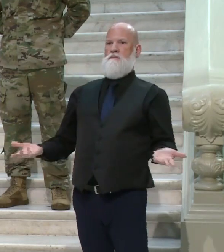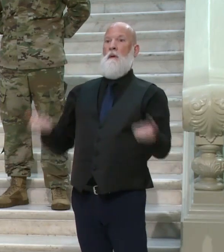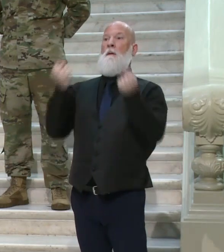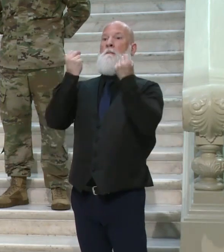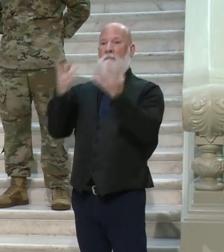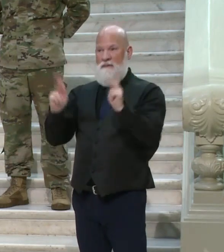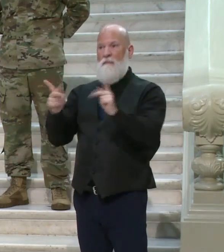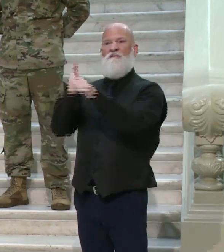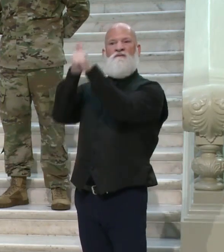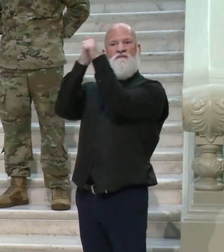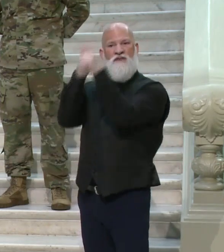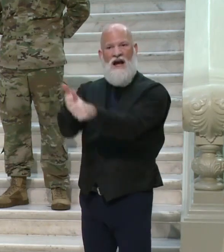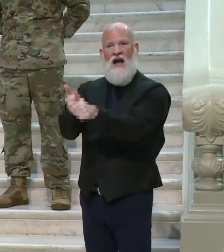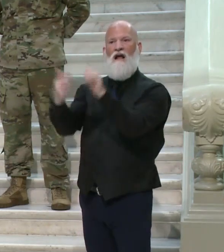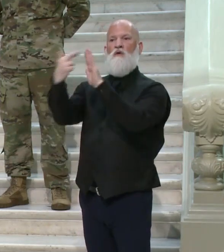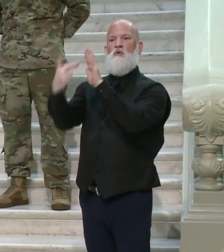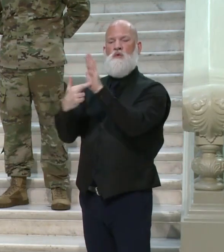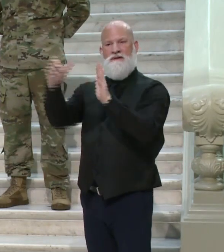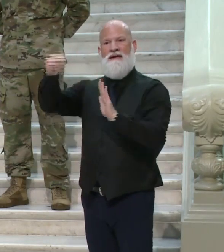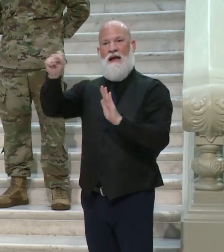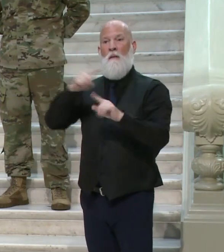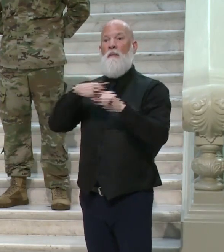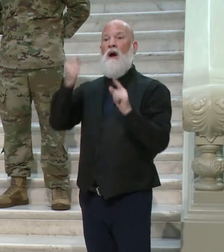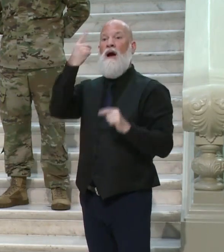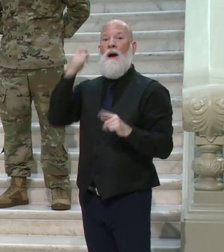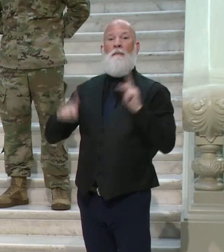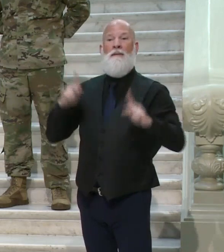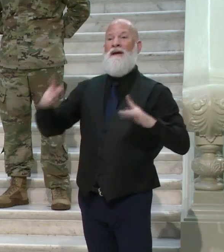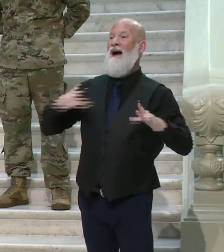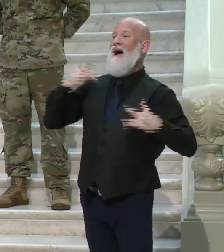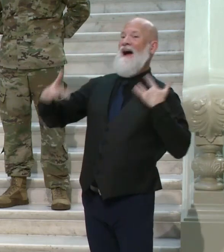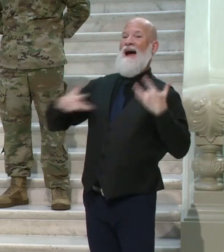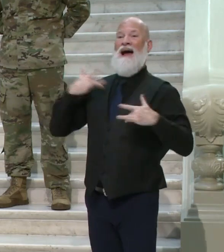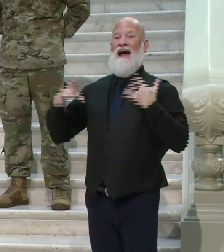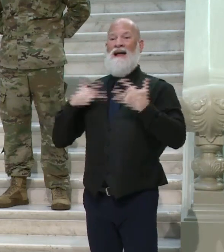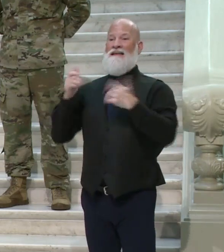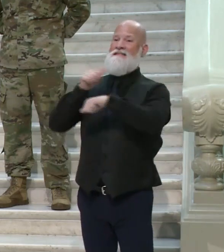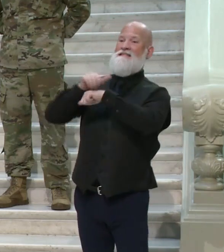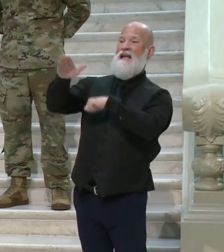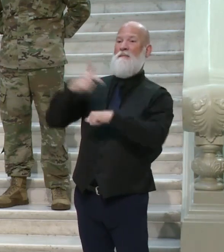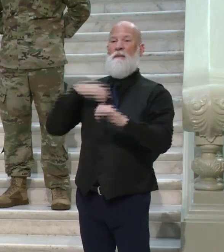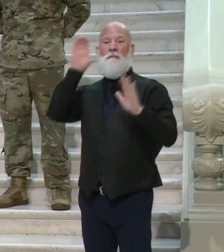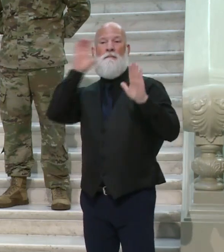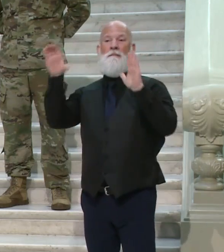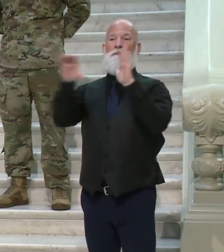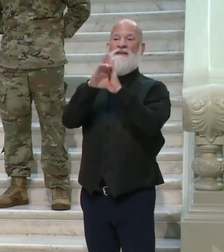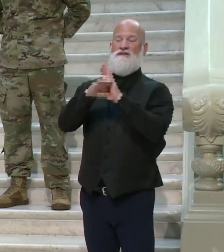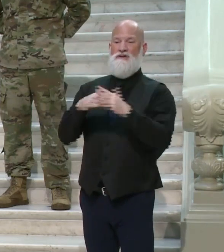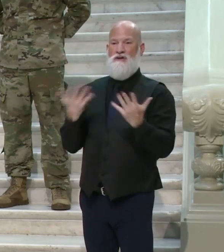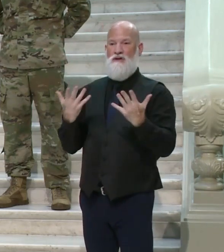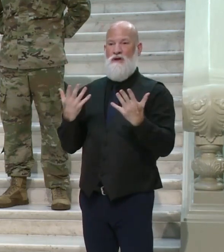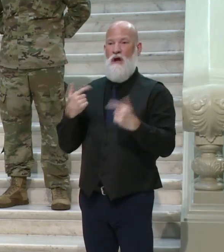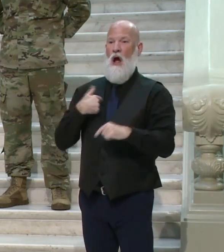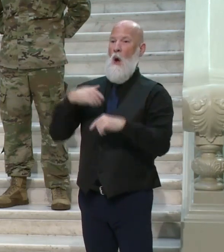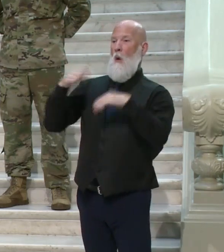were calling or they were sending me pictures going, hey, I went to the barber shop. They only let one person